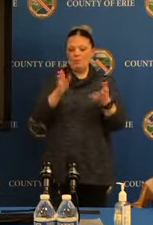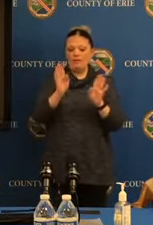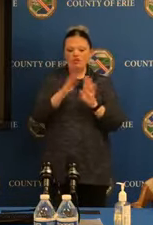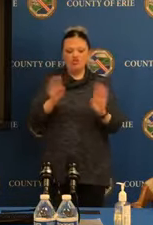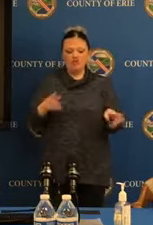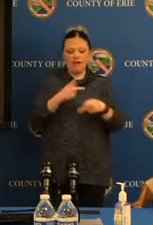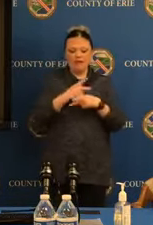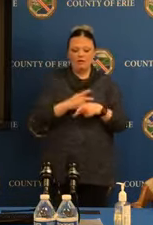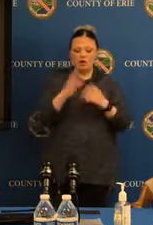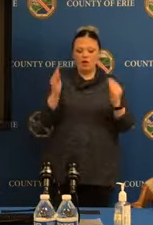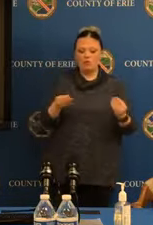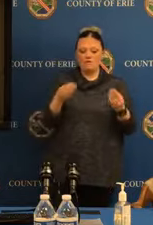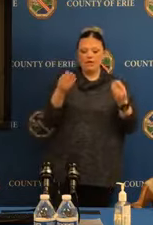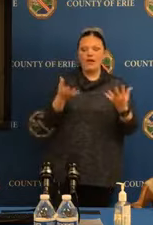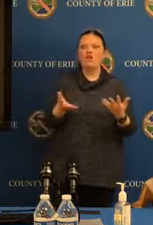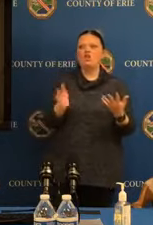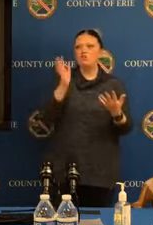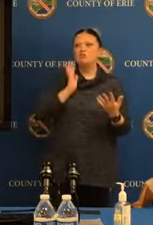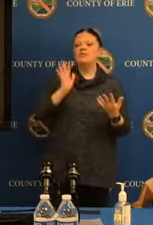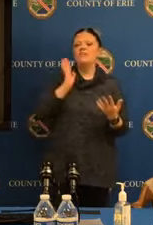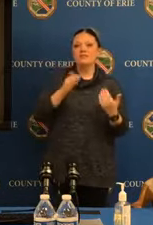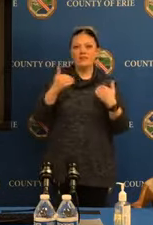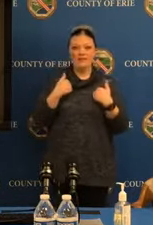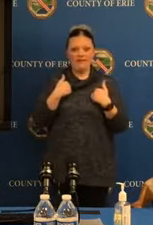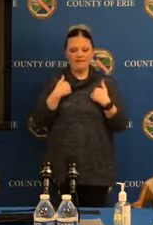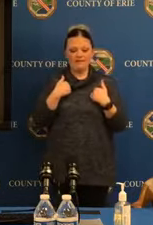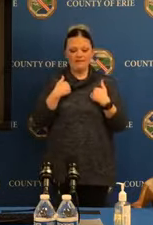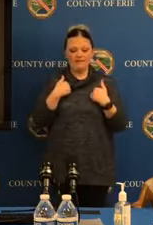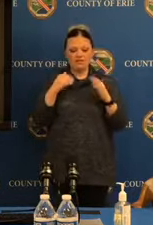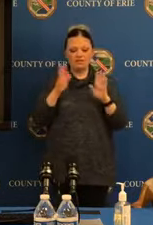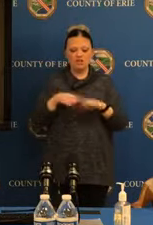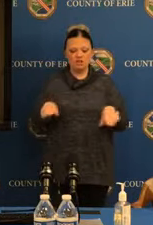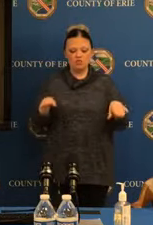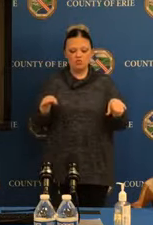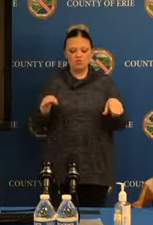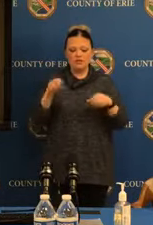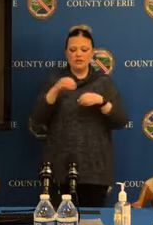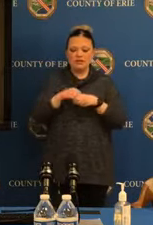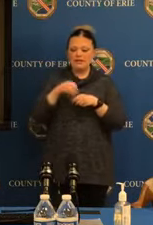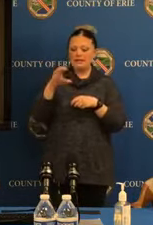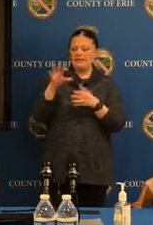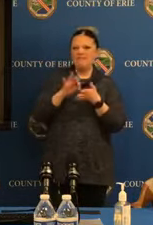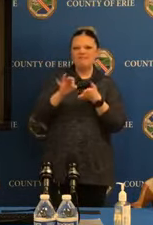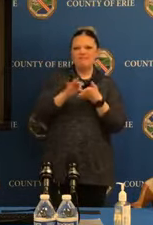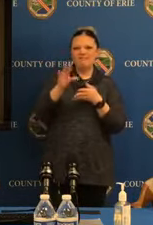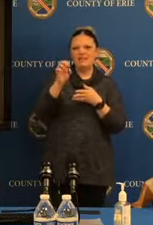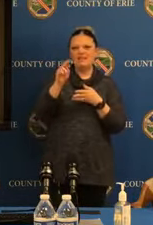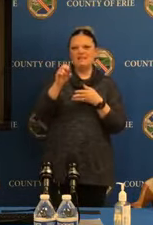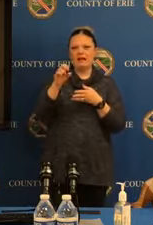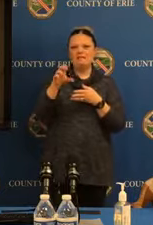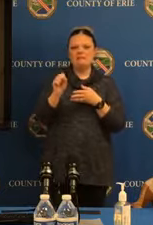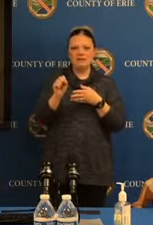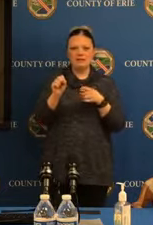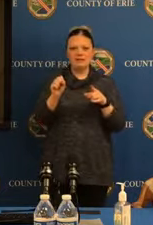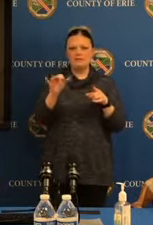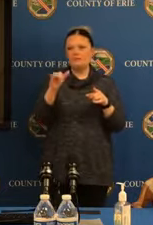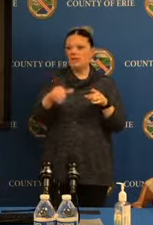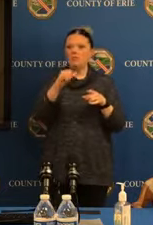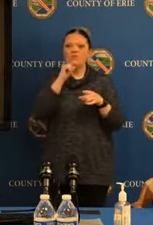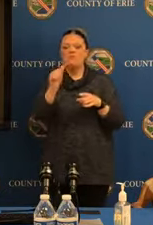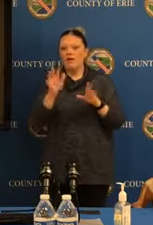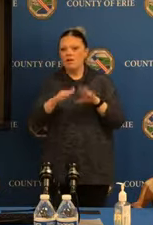providers previously had children in their census that were not the children of